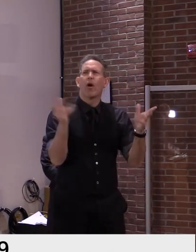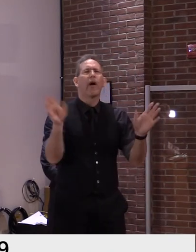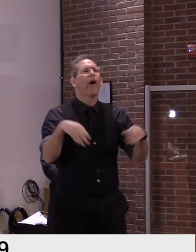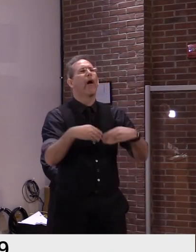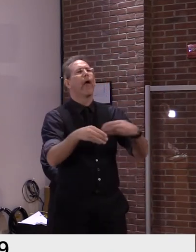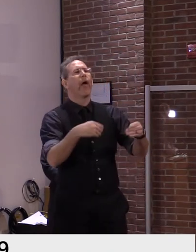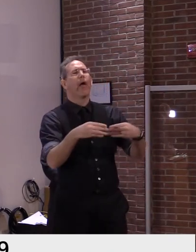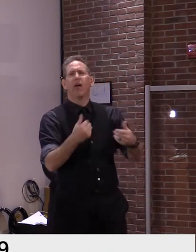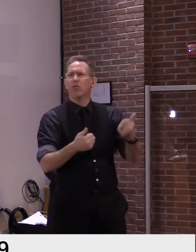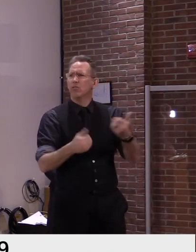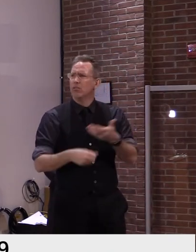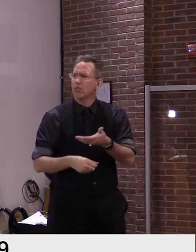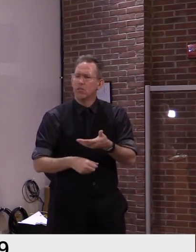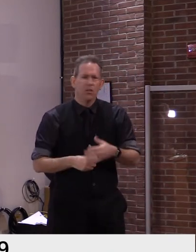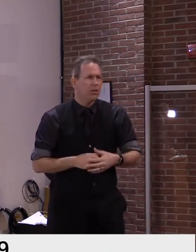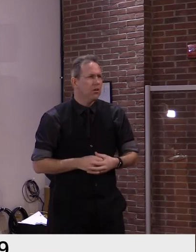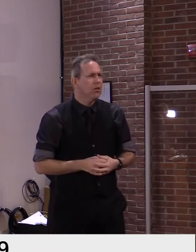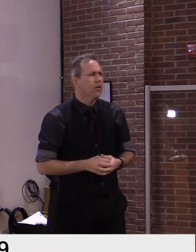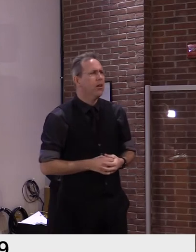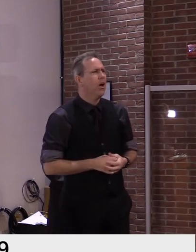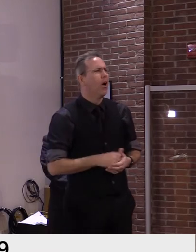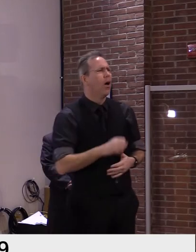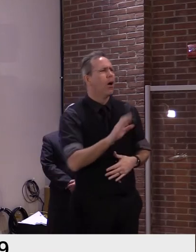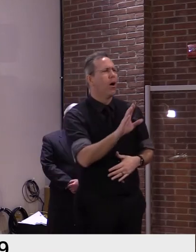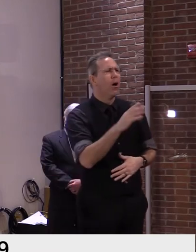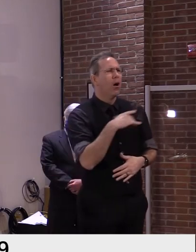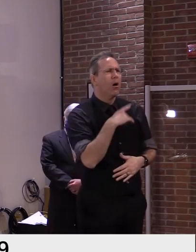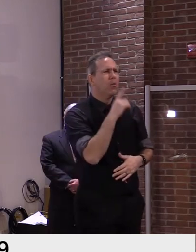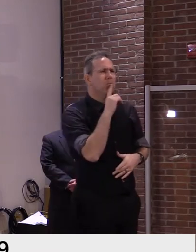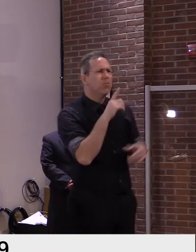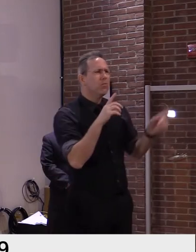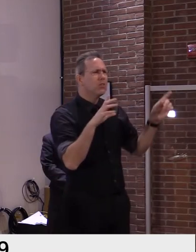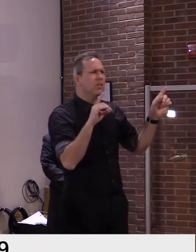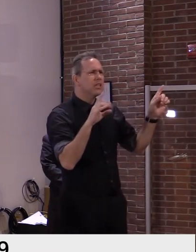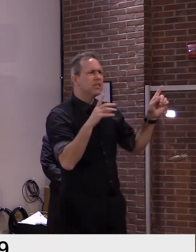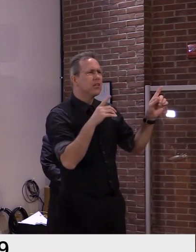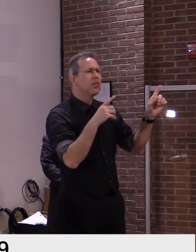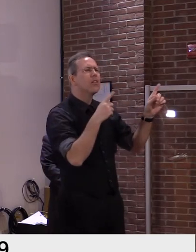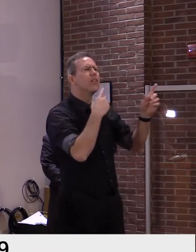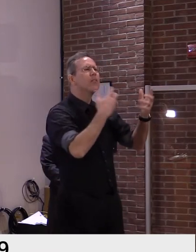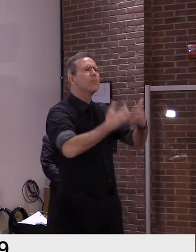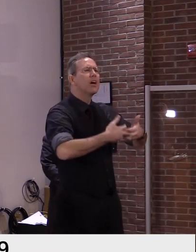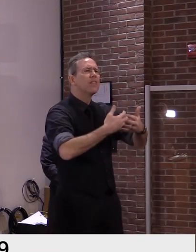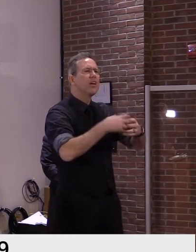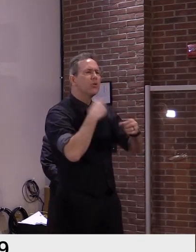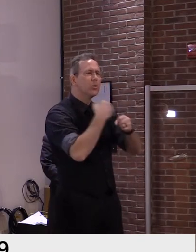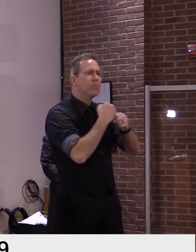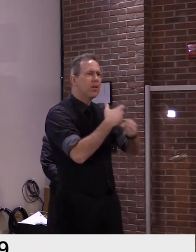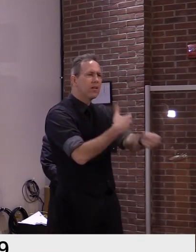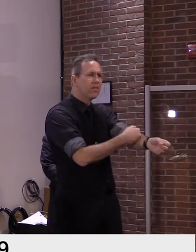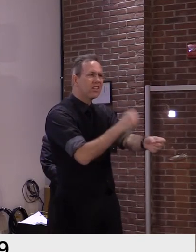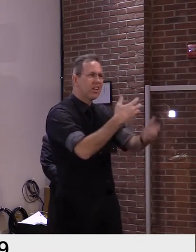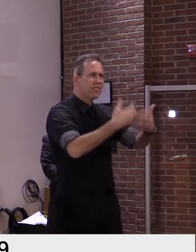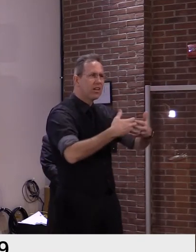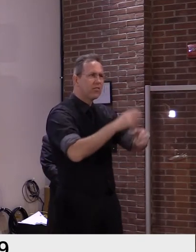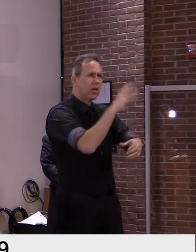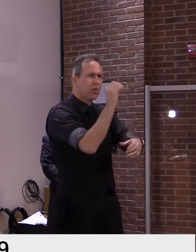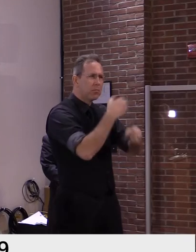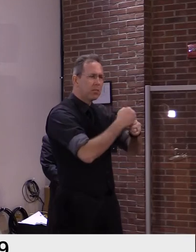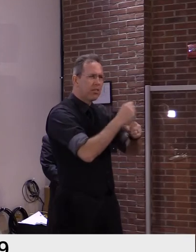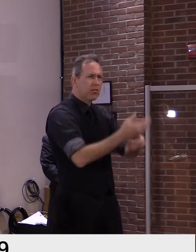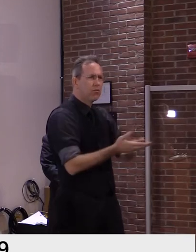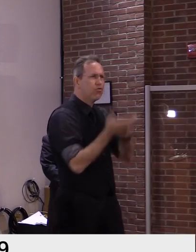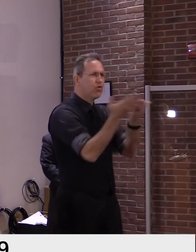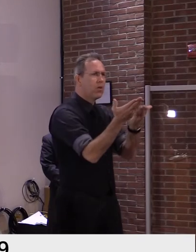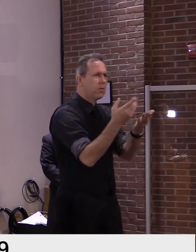Well, I think it's not the CDC recommendations, it's actually the manufacturer recommendations and the stipulation with which the